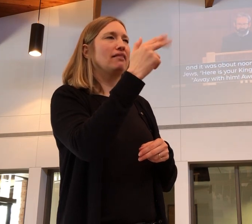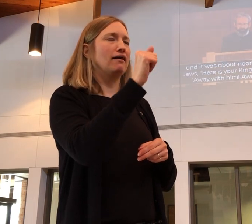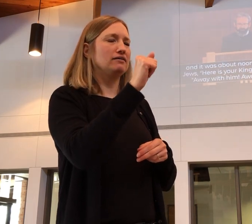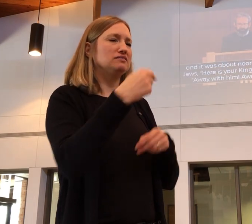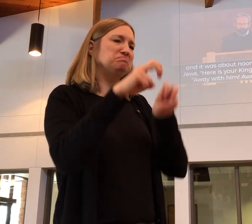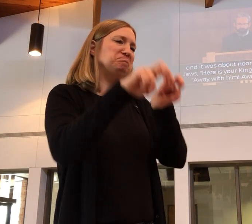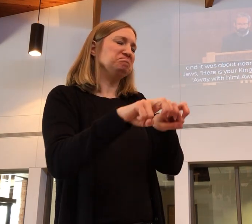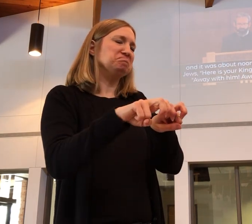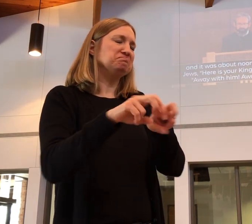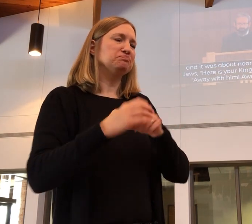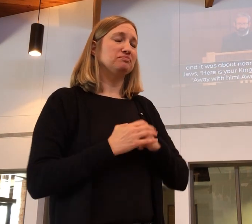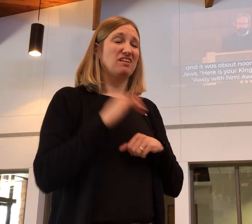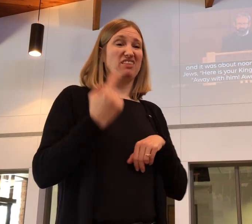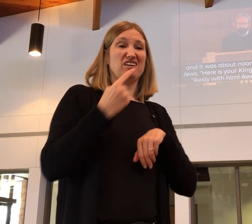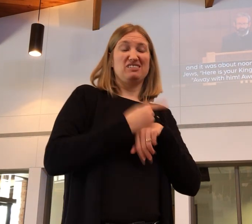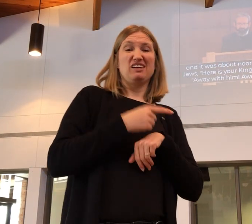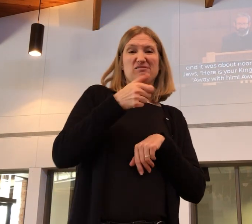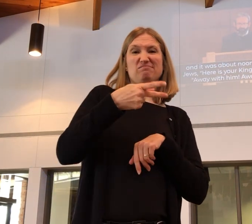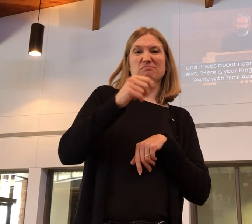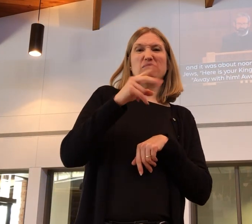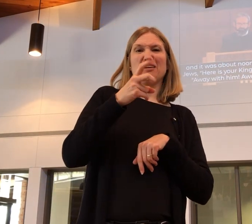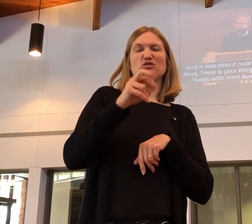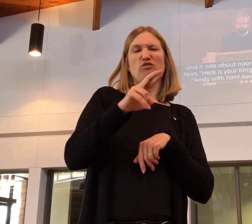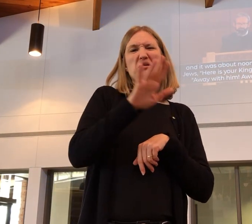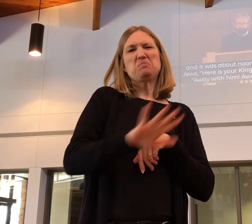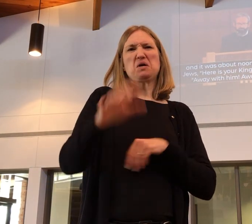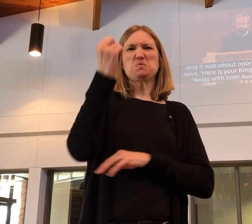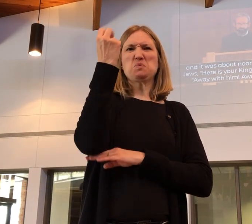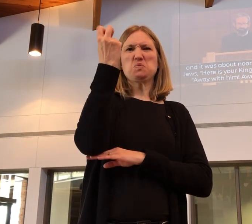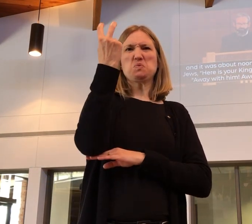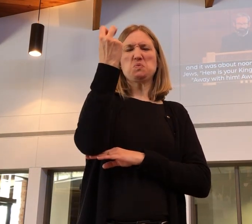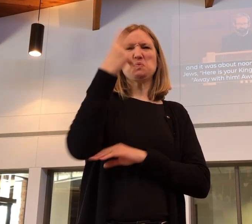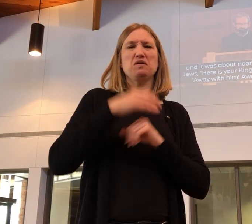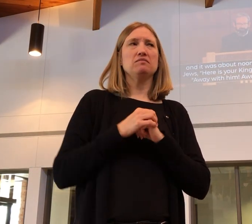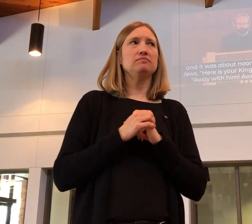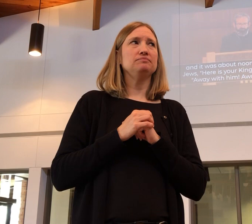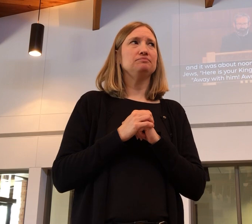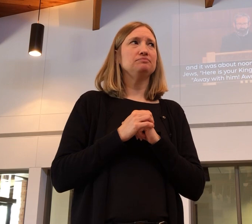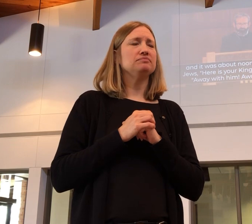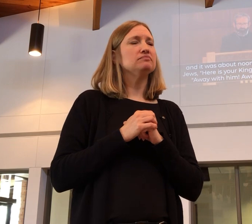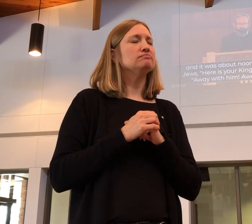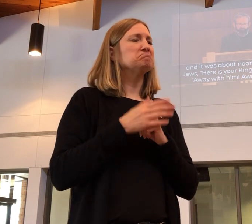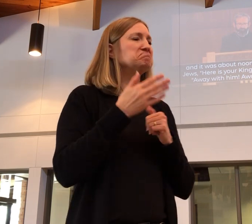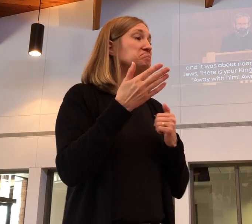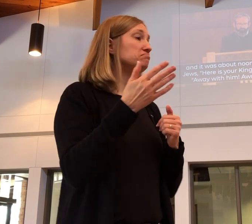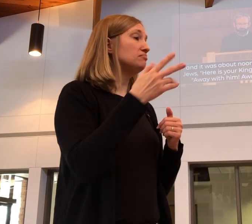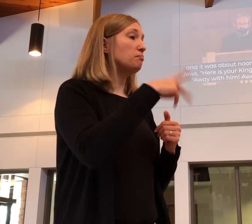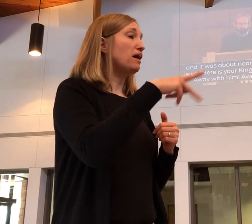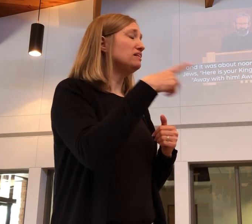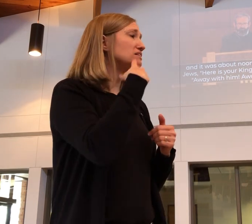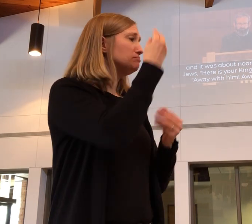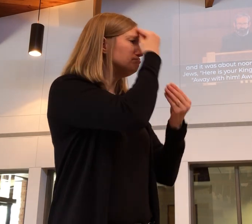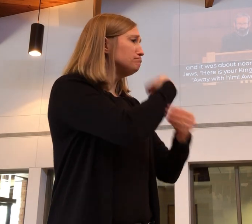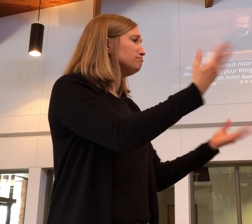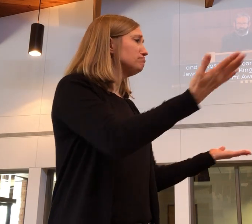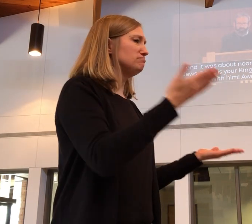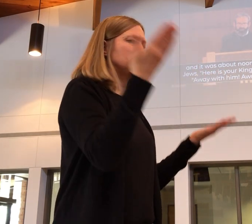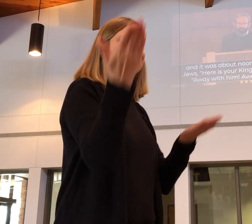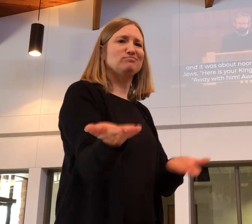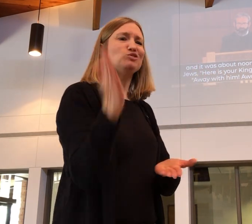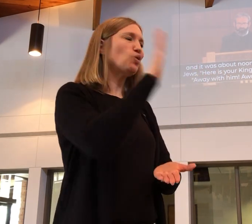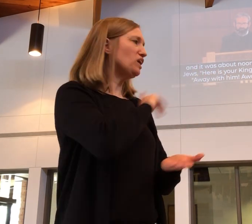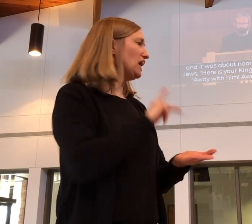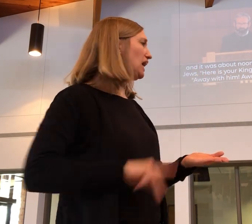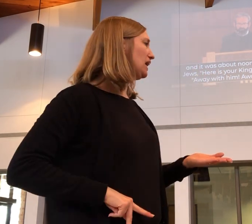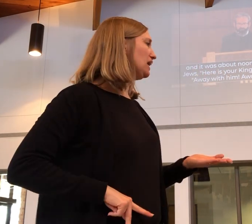Passover, and it was about noon. He said to the Jews, "Here is your king." They cried